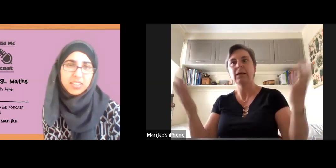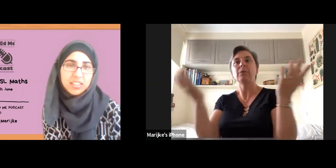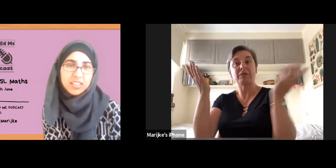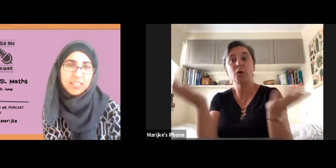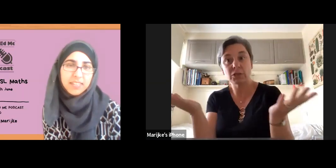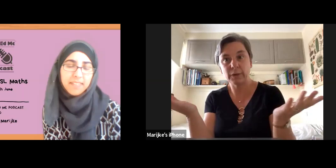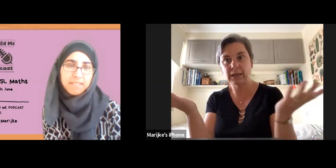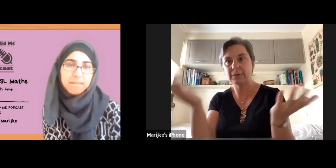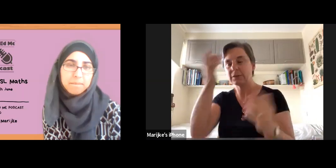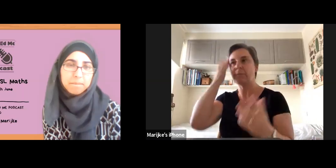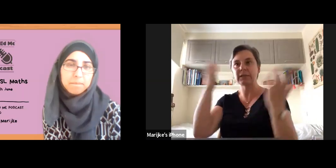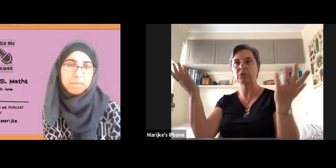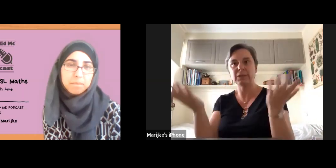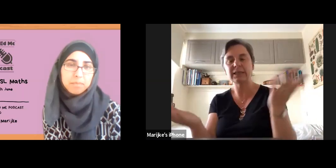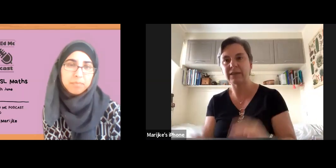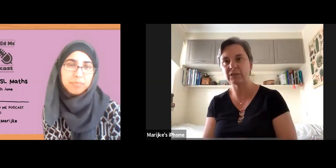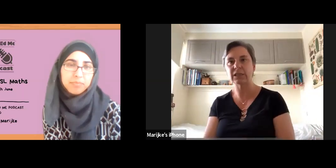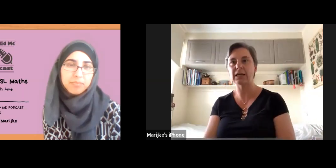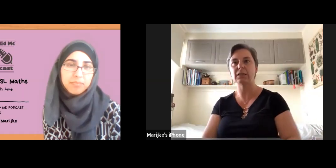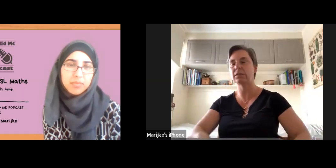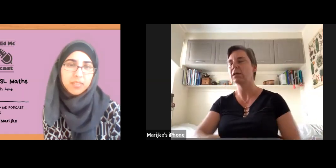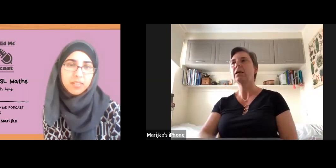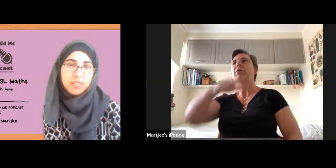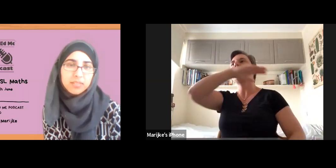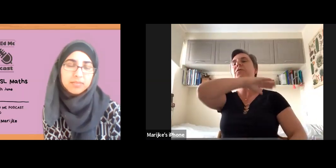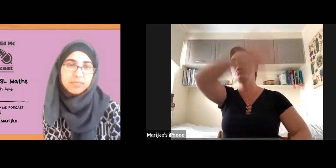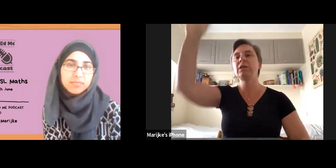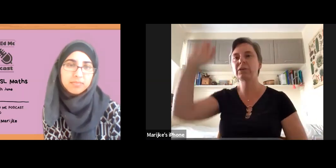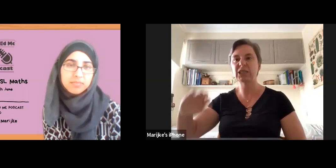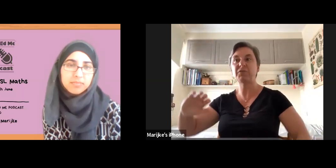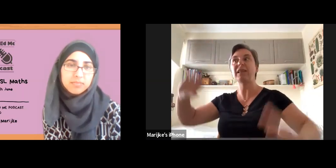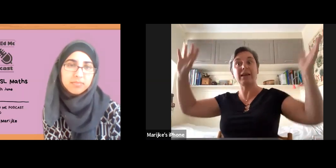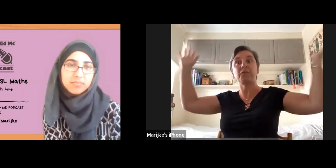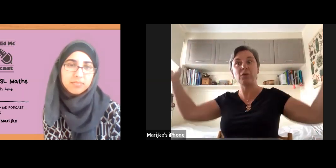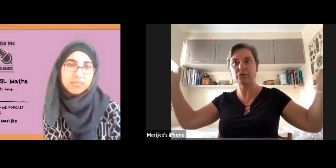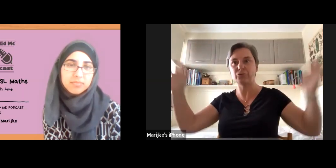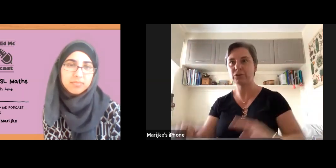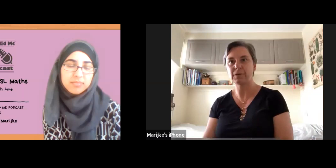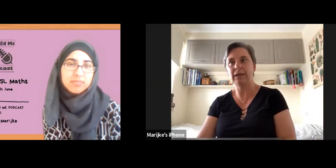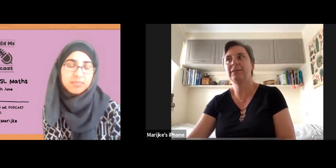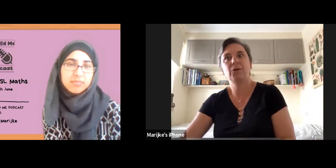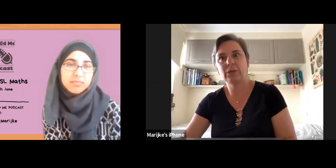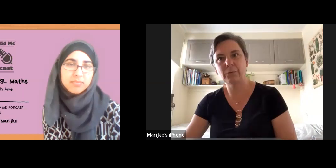my first week, so I'm in school, year 7, science, 30 odd kids, felt like 300. I didn't know what I was